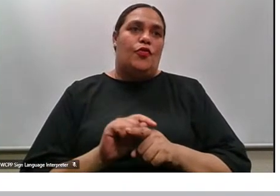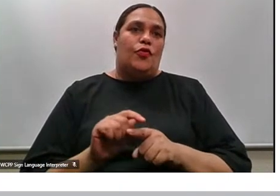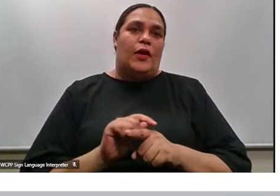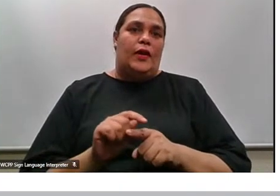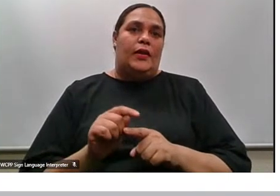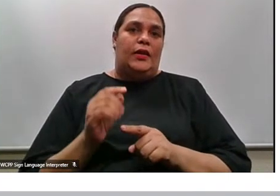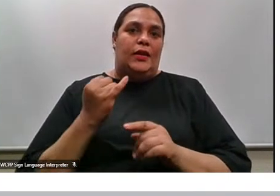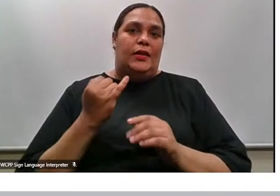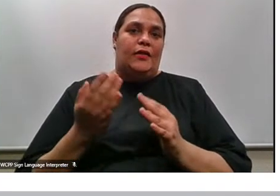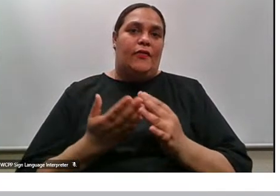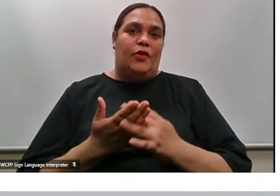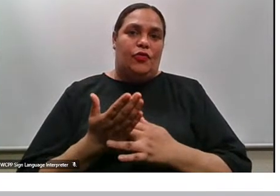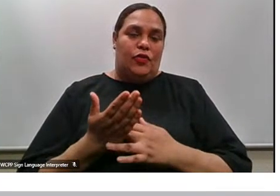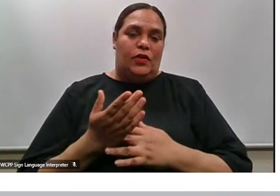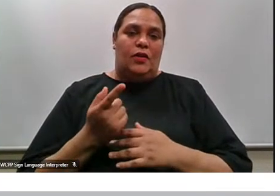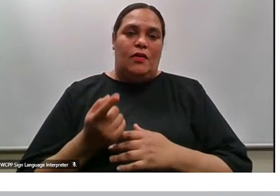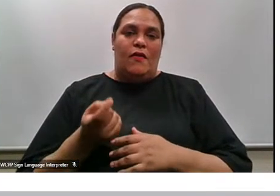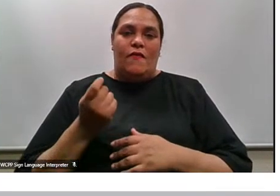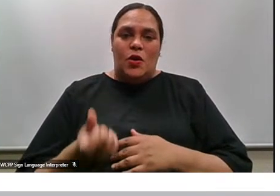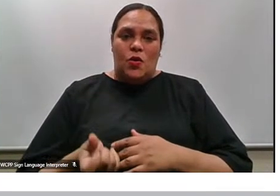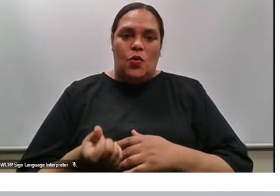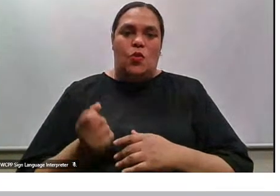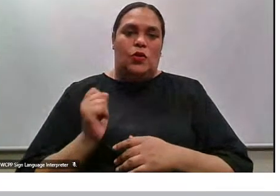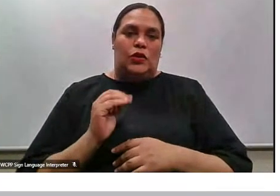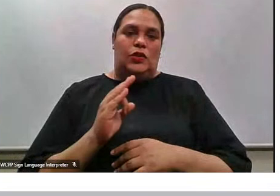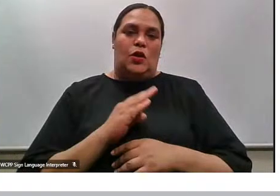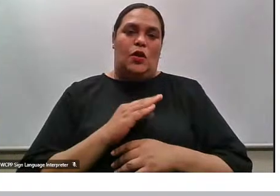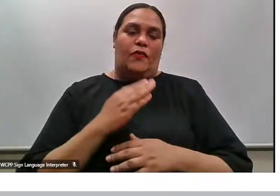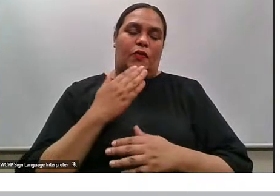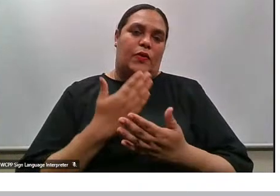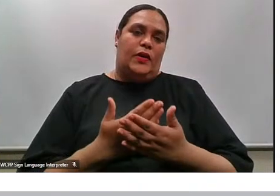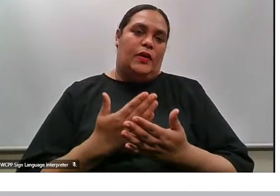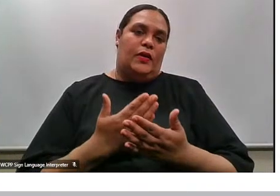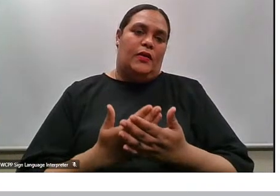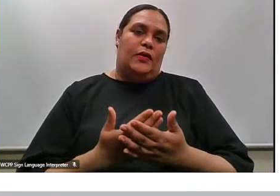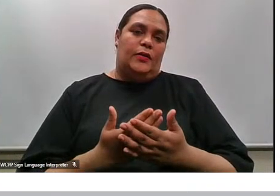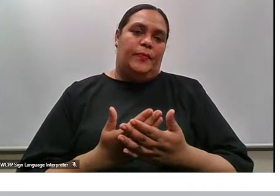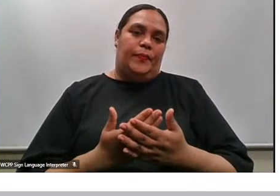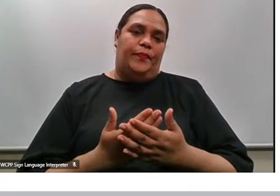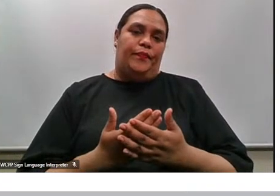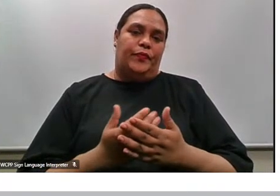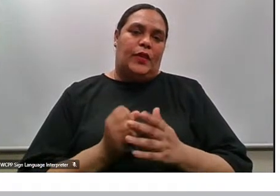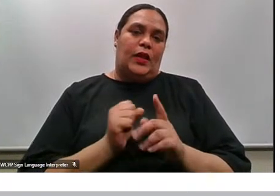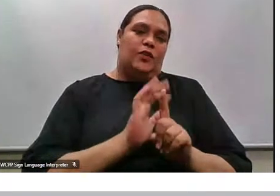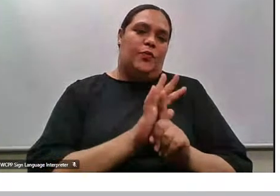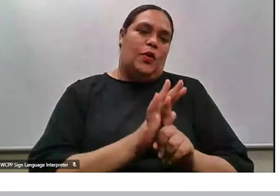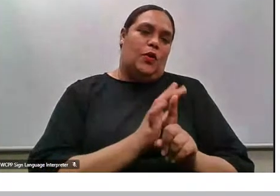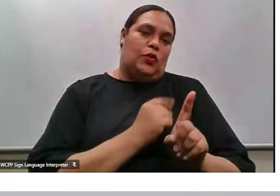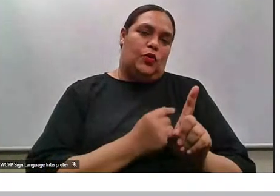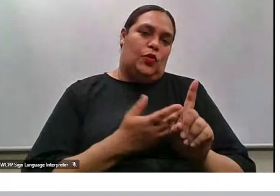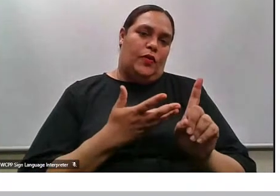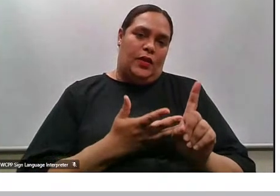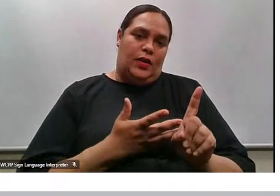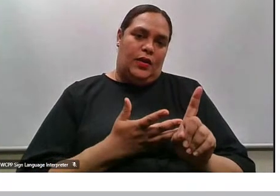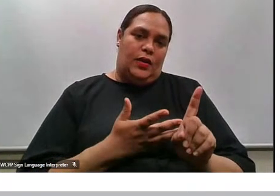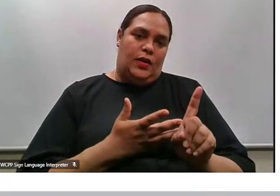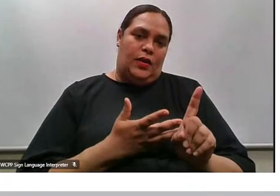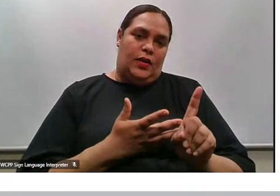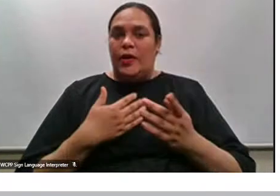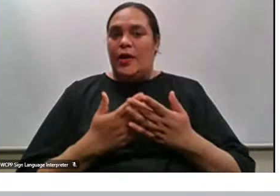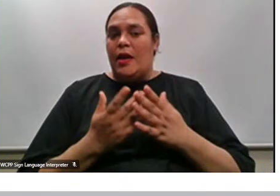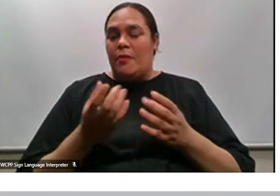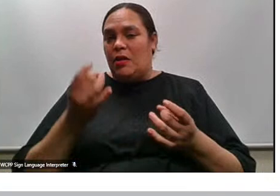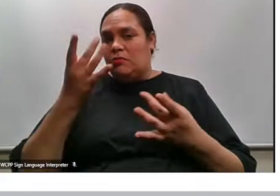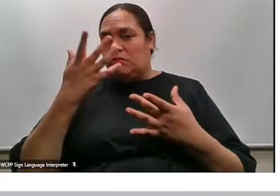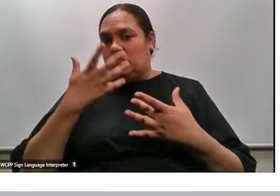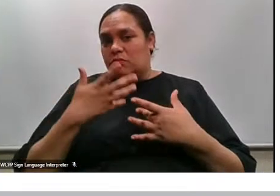interventions, very few staff were able to be exposed to that. And perhaps if we could just get an